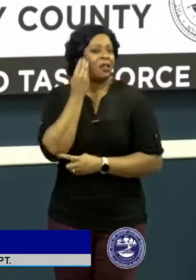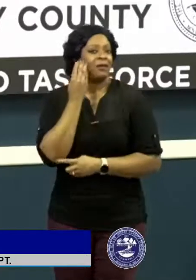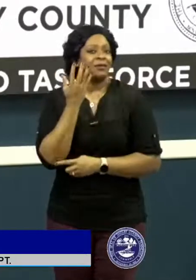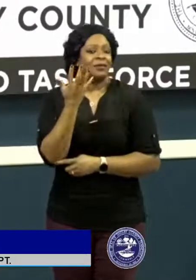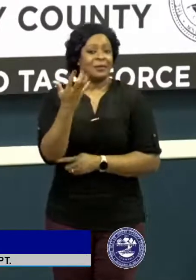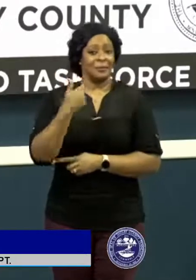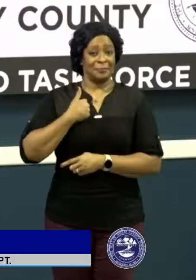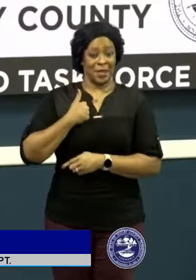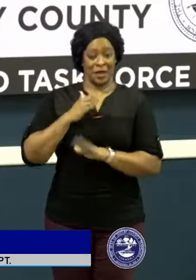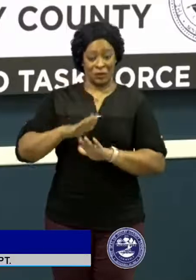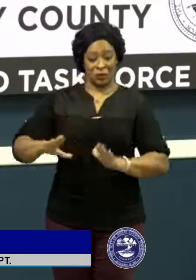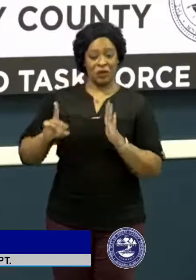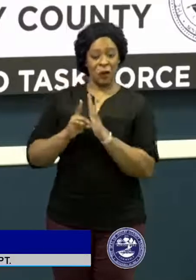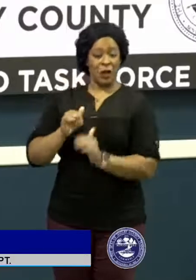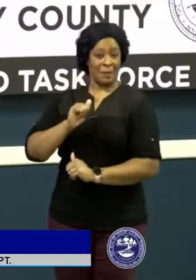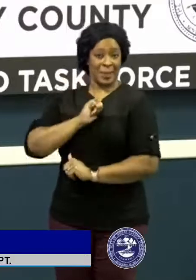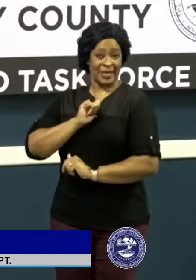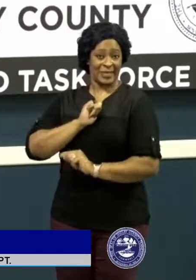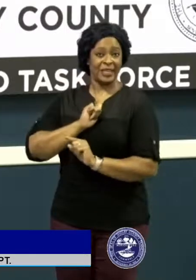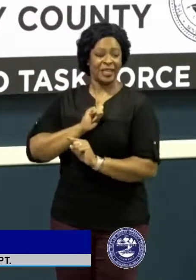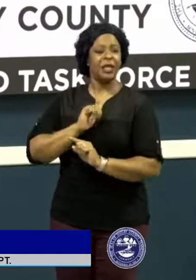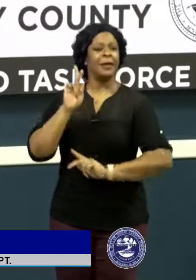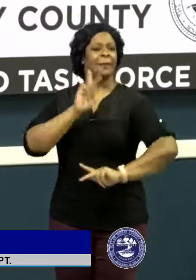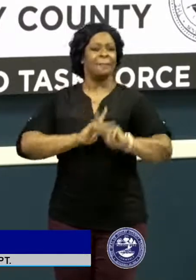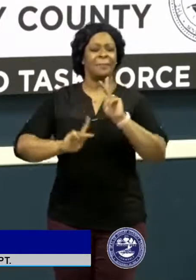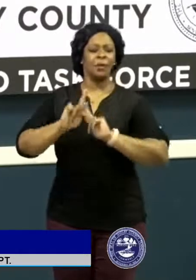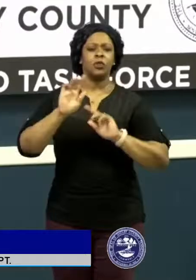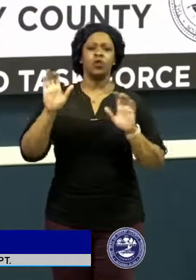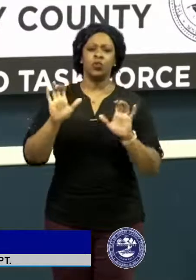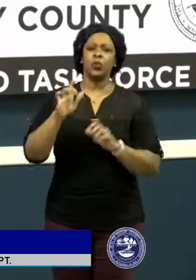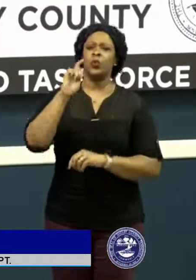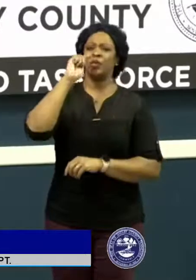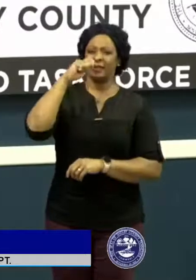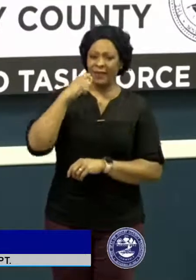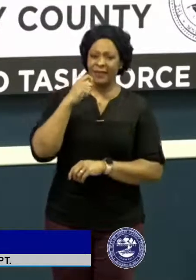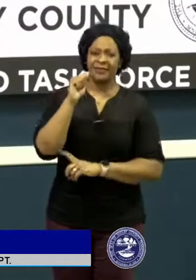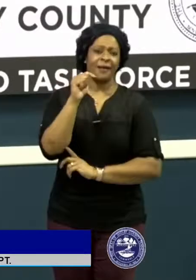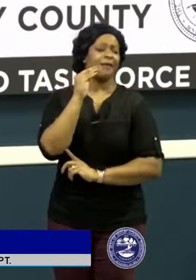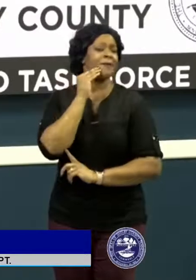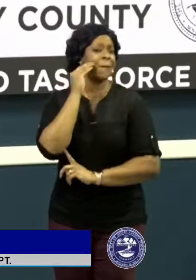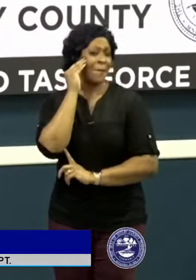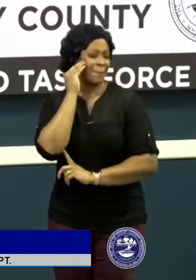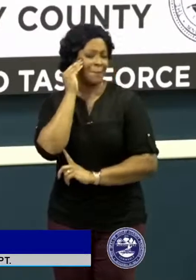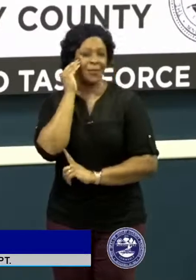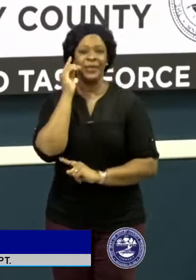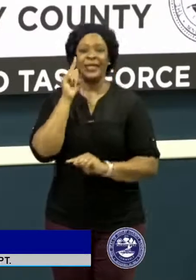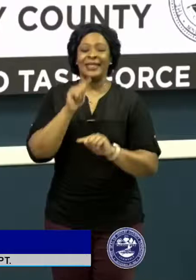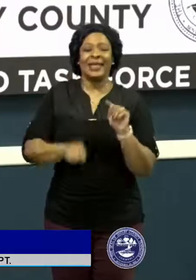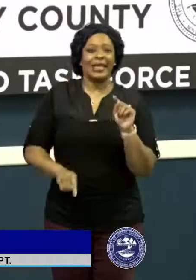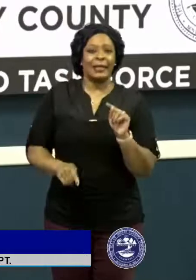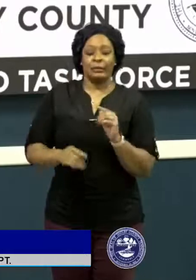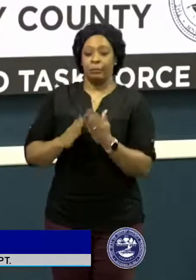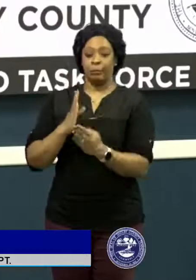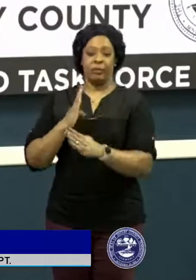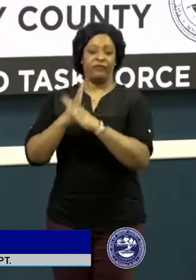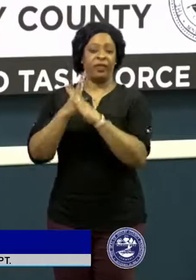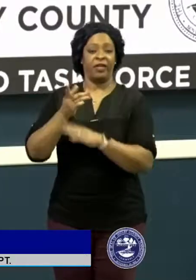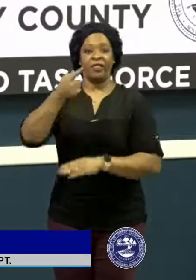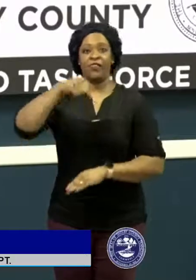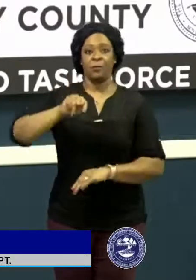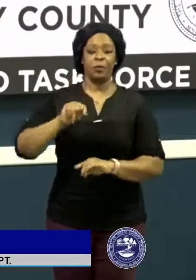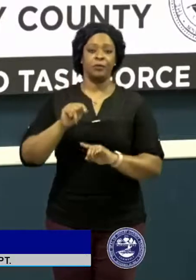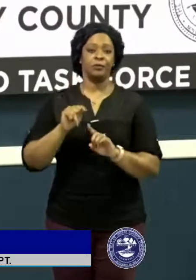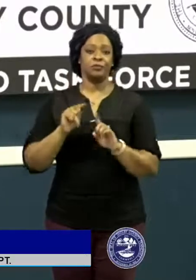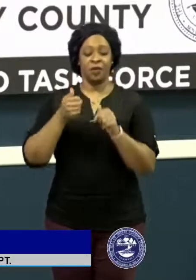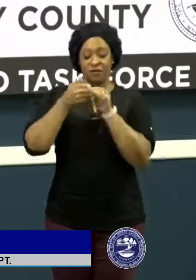a pediatrician, we know that if people are doing a test at home, we can't necessarily stop them from going